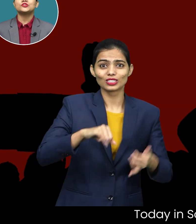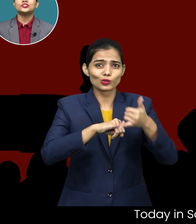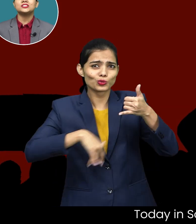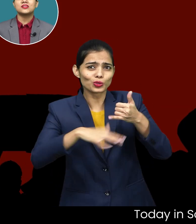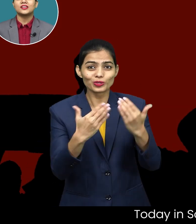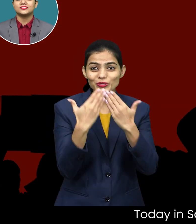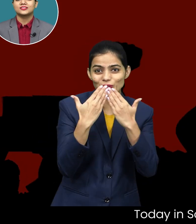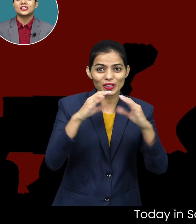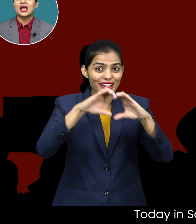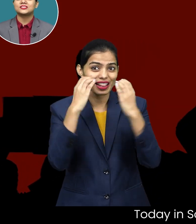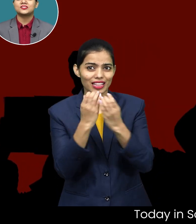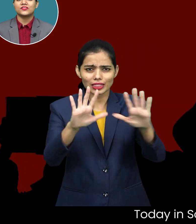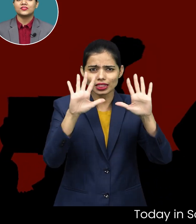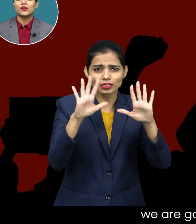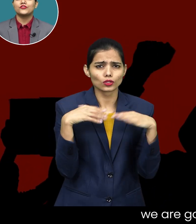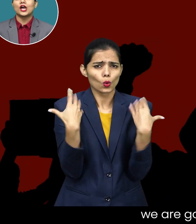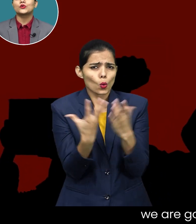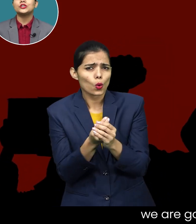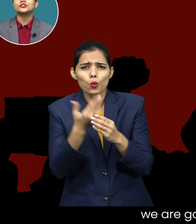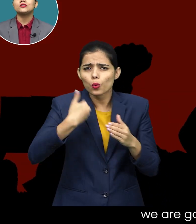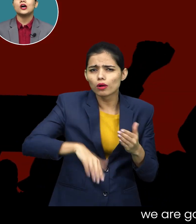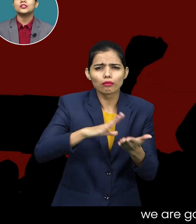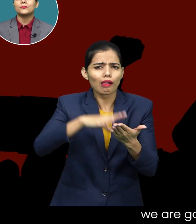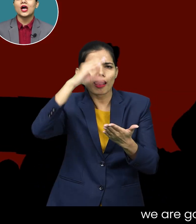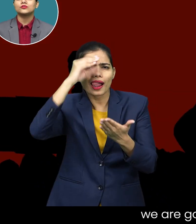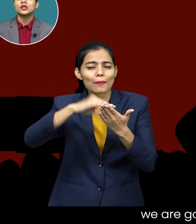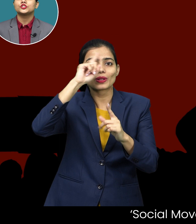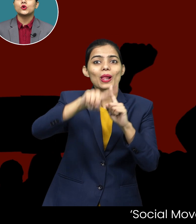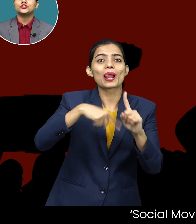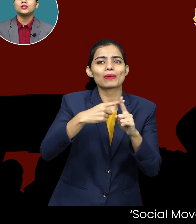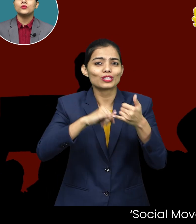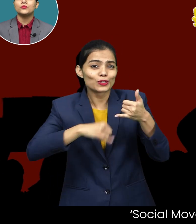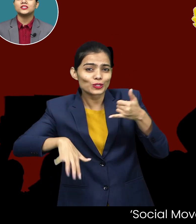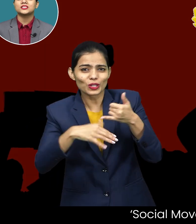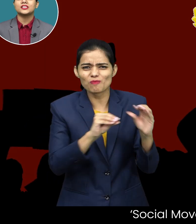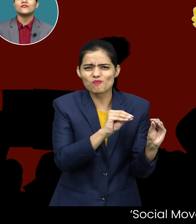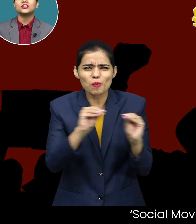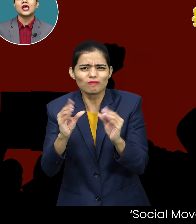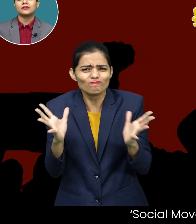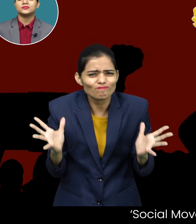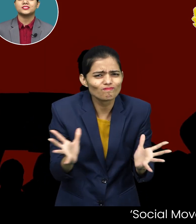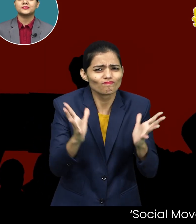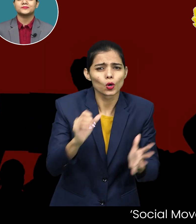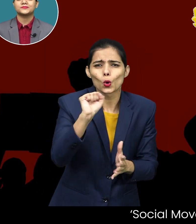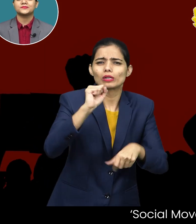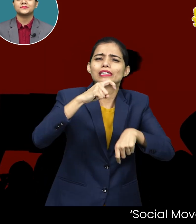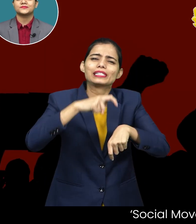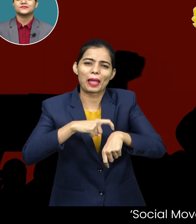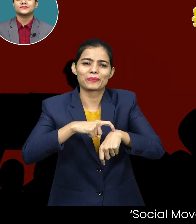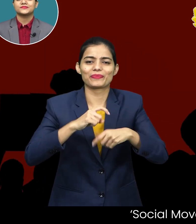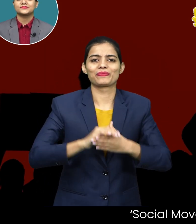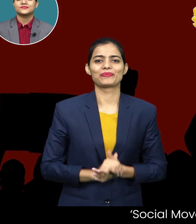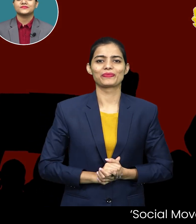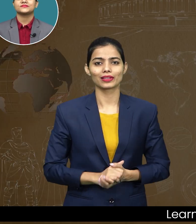Today in Social Studies, class 10th, we are going to learn about social movements in our times.